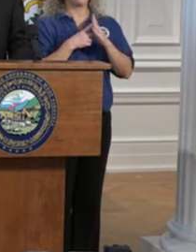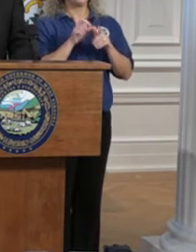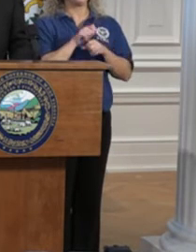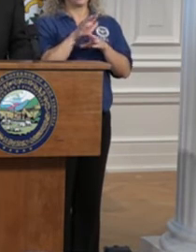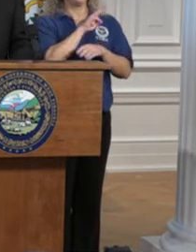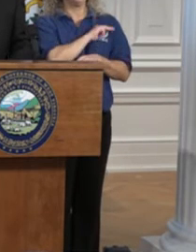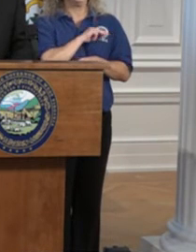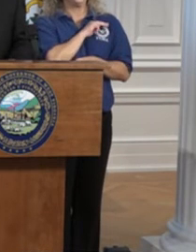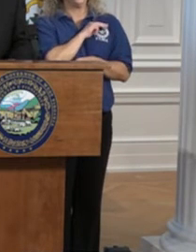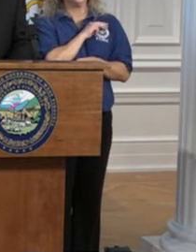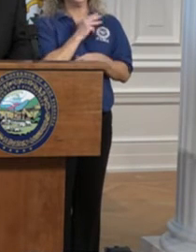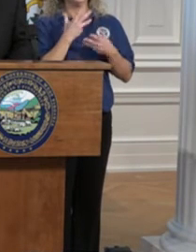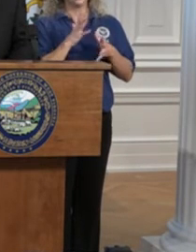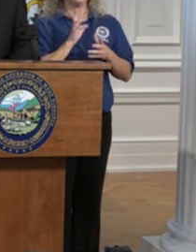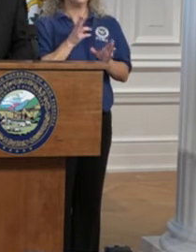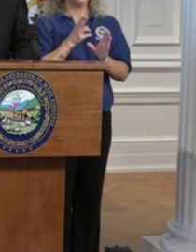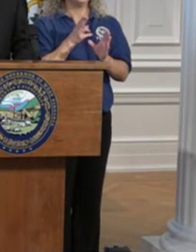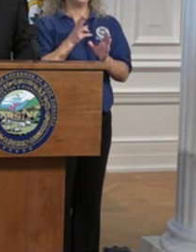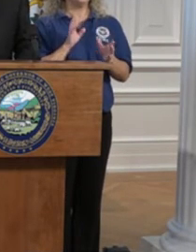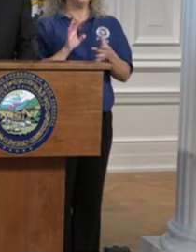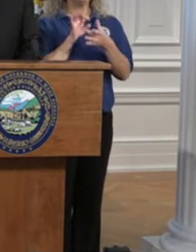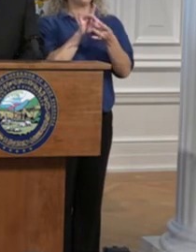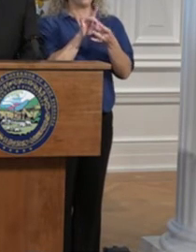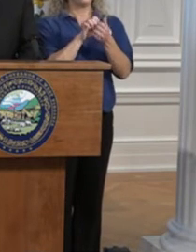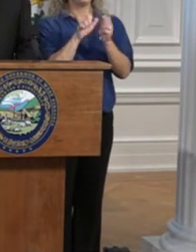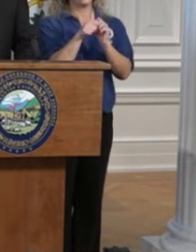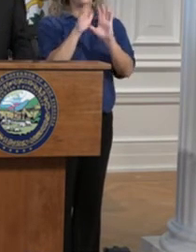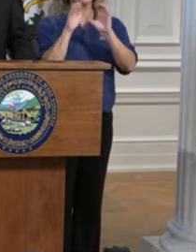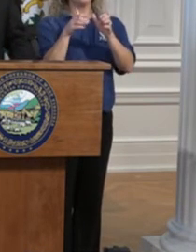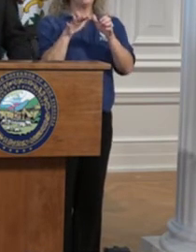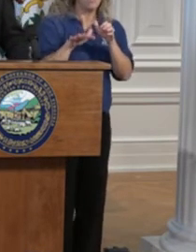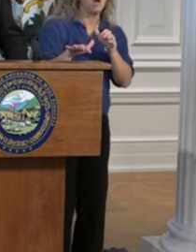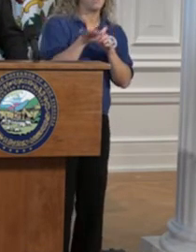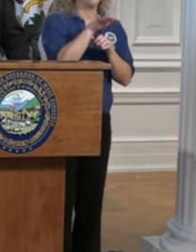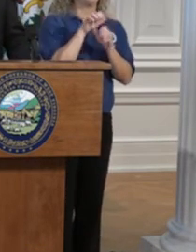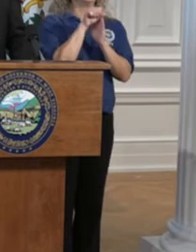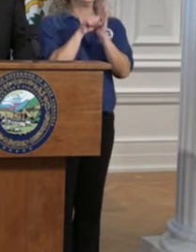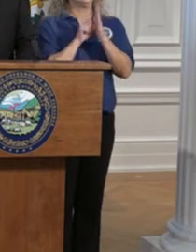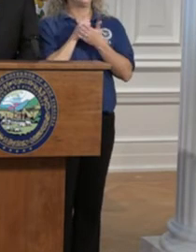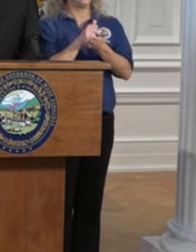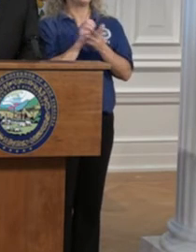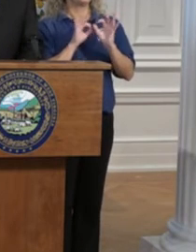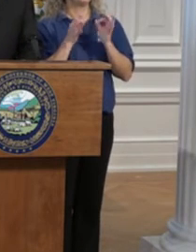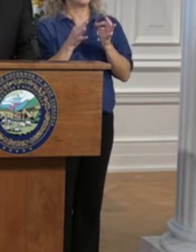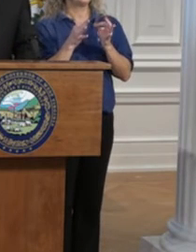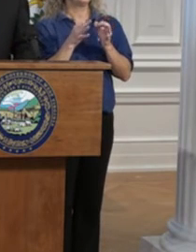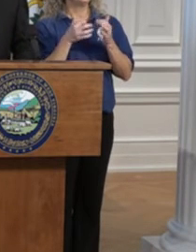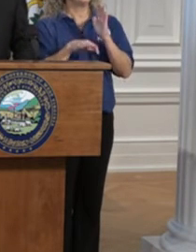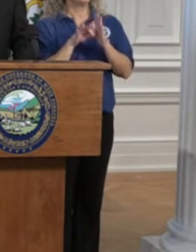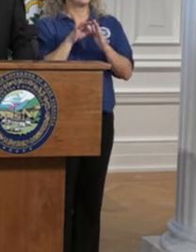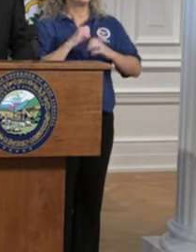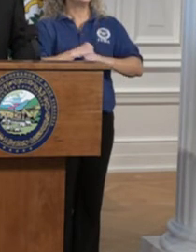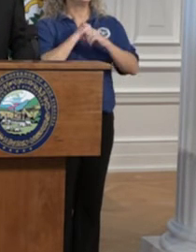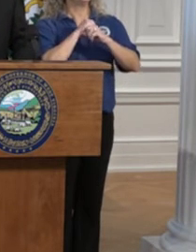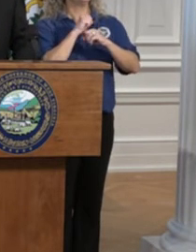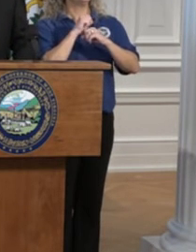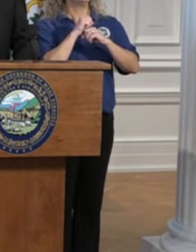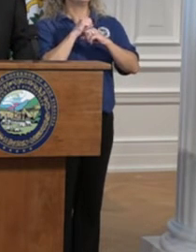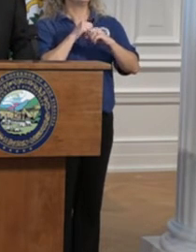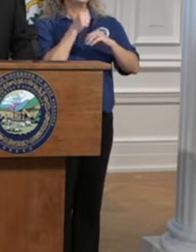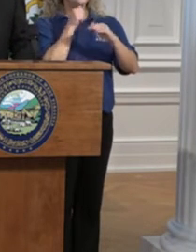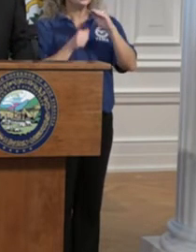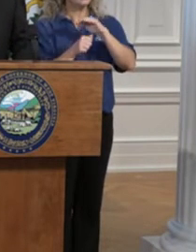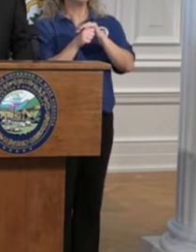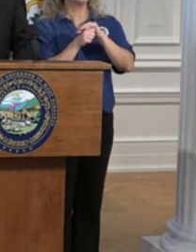Mission has been joined with other groups all around the state to help these families find shelter, food, and